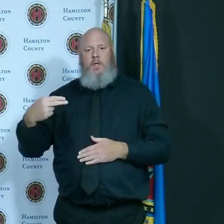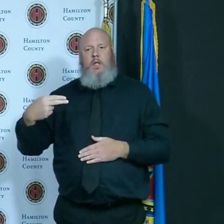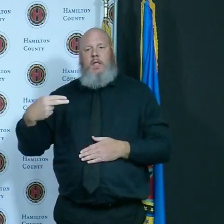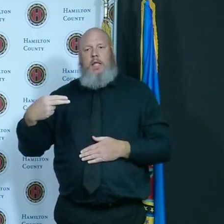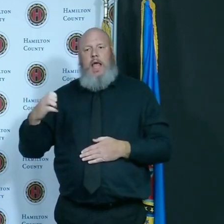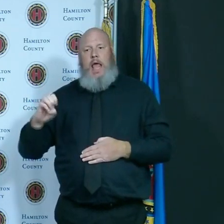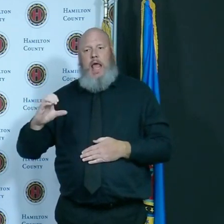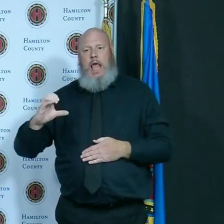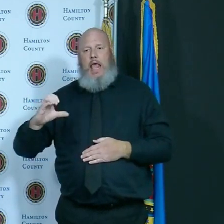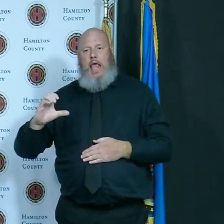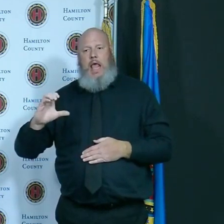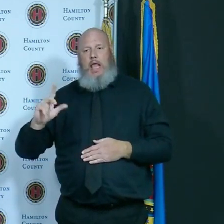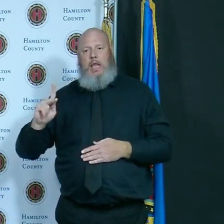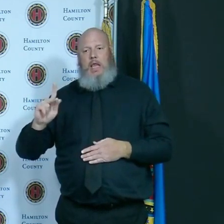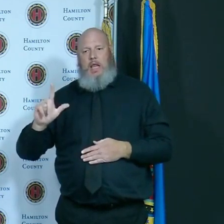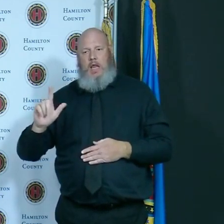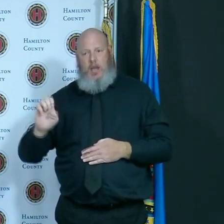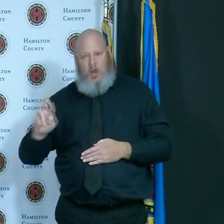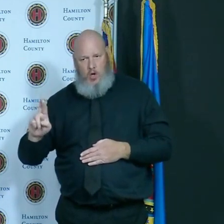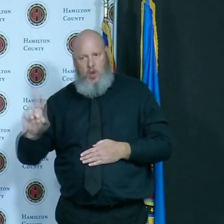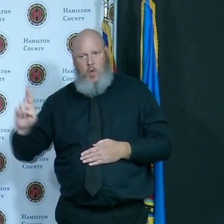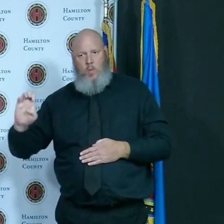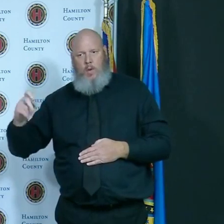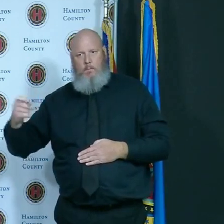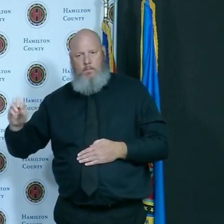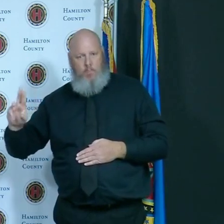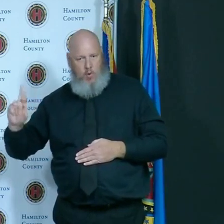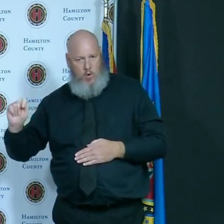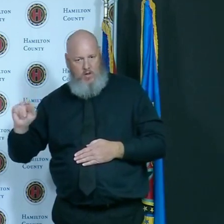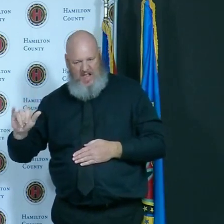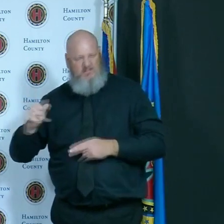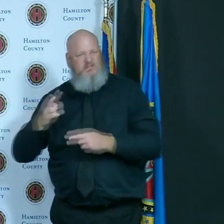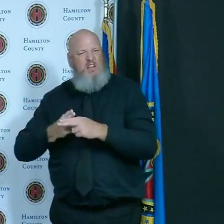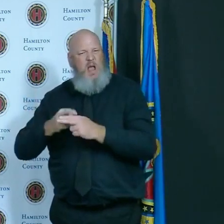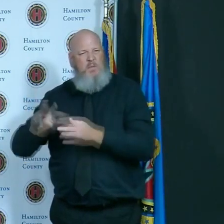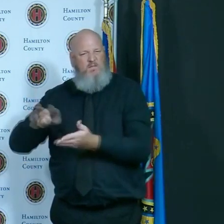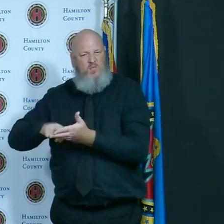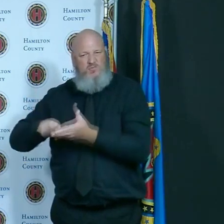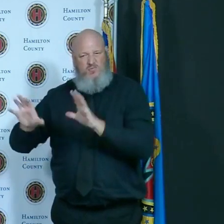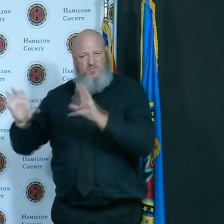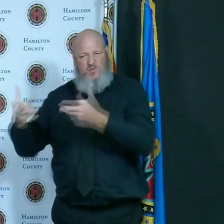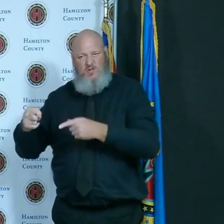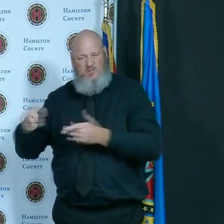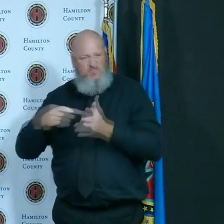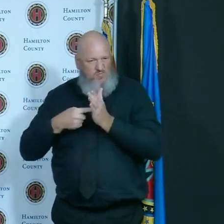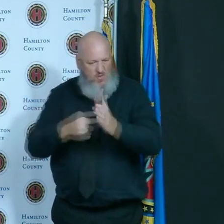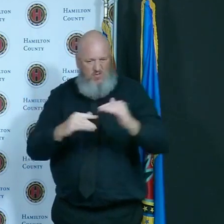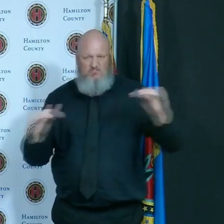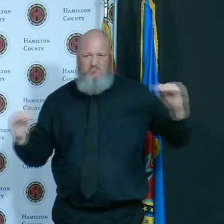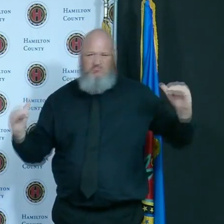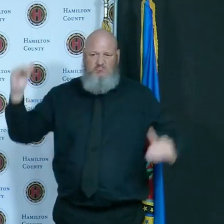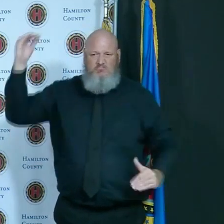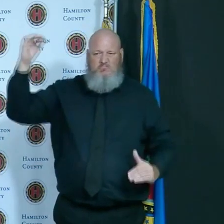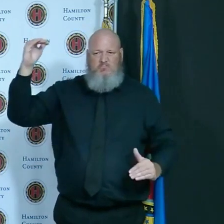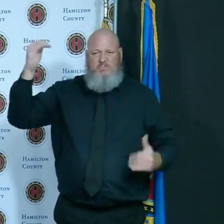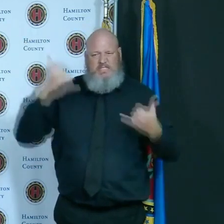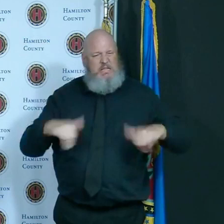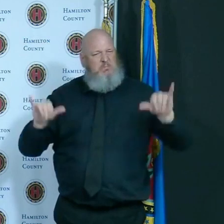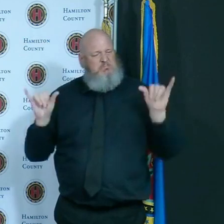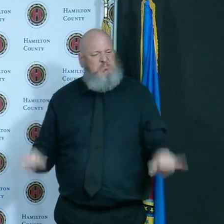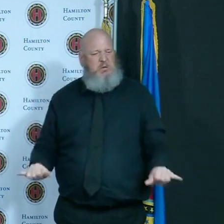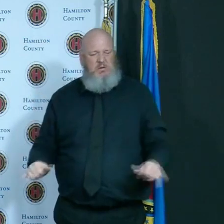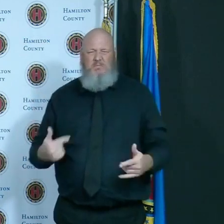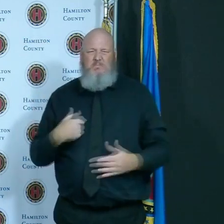death and the incidence of COVID-19 were disproportionately impacting the Black community? I think that data